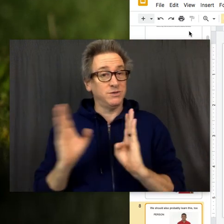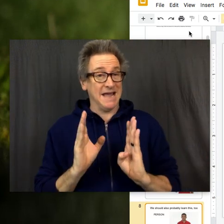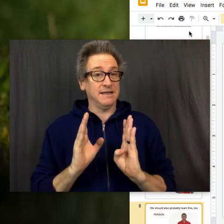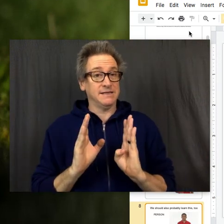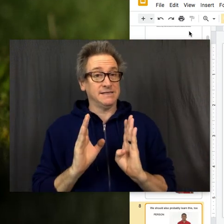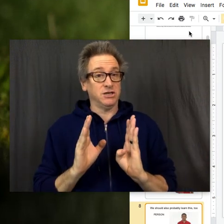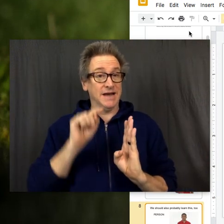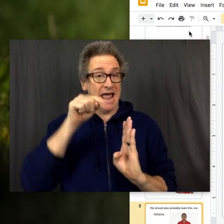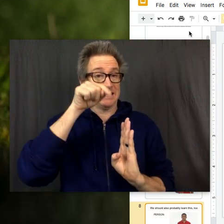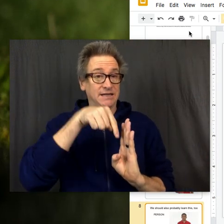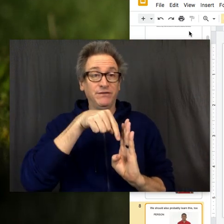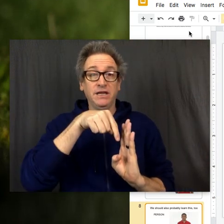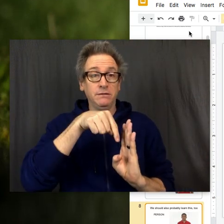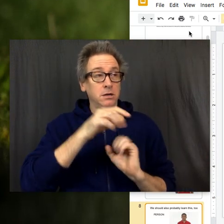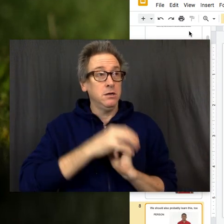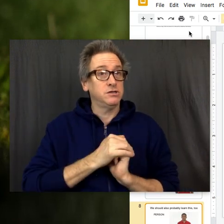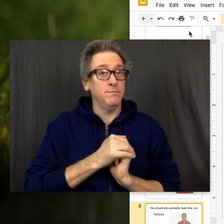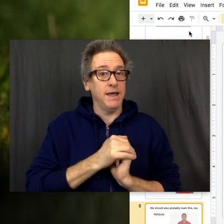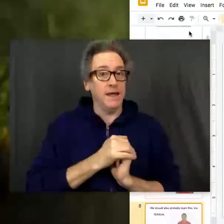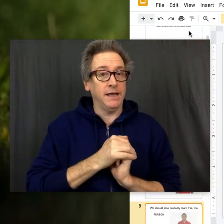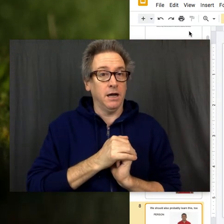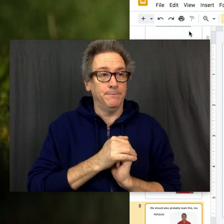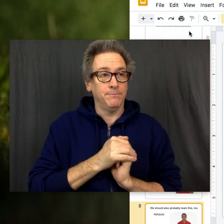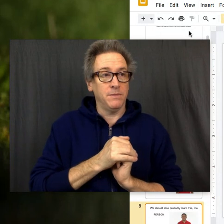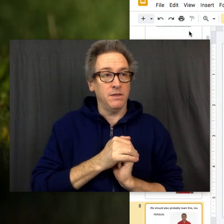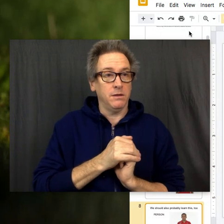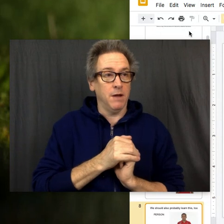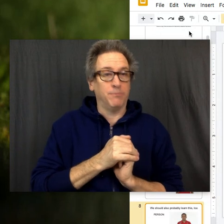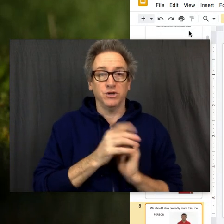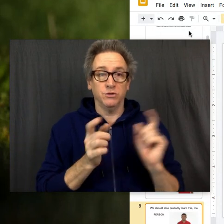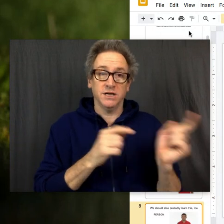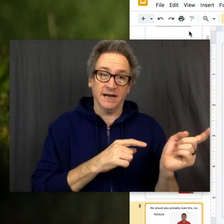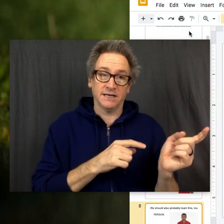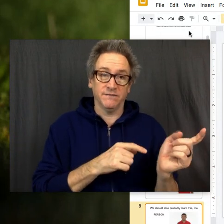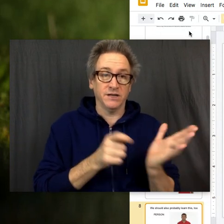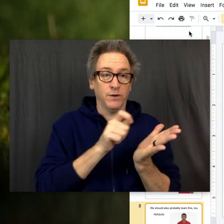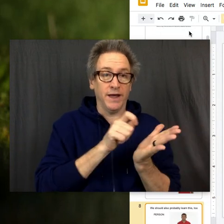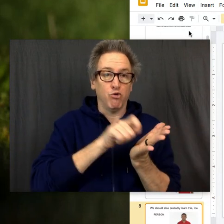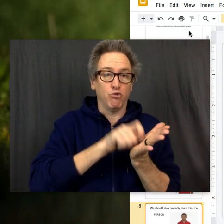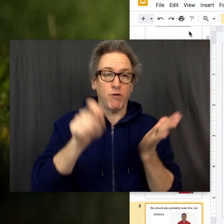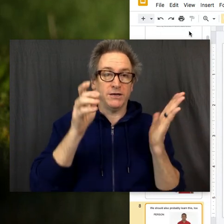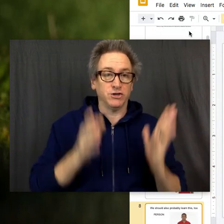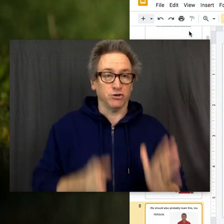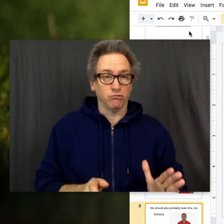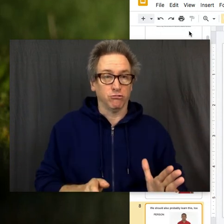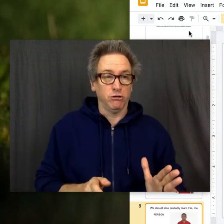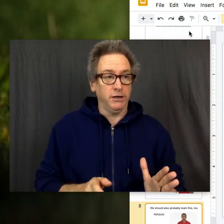also tag this onto an activity to make a person who does that activity. So a